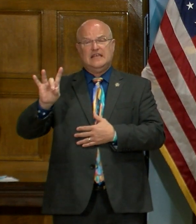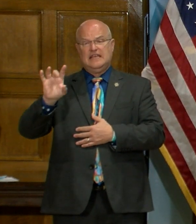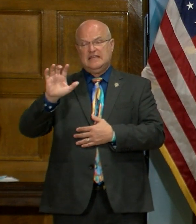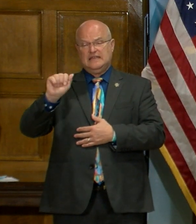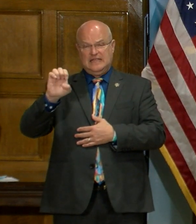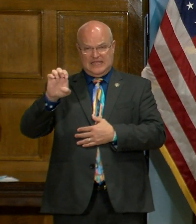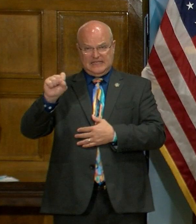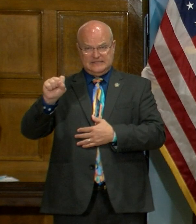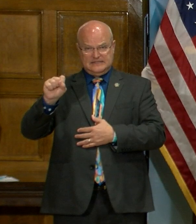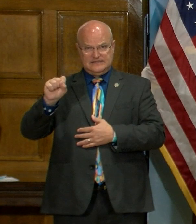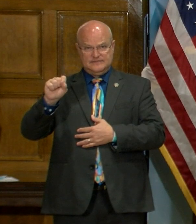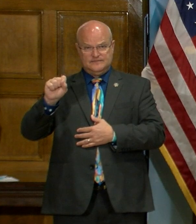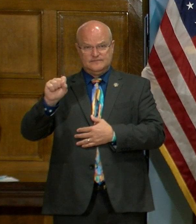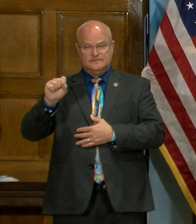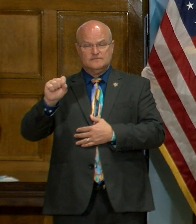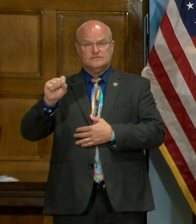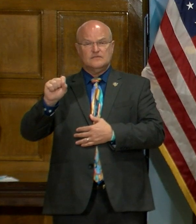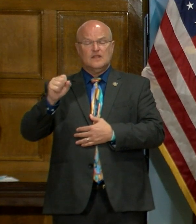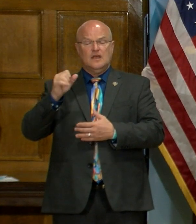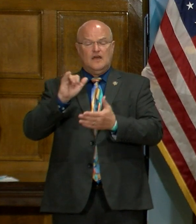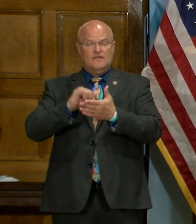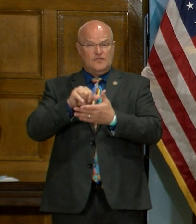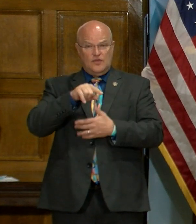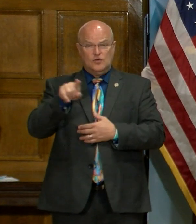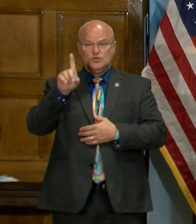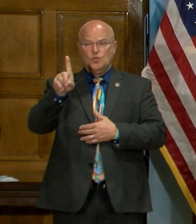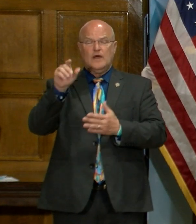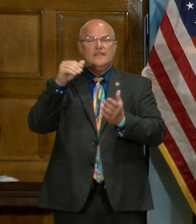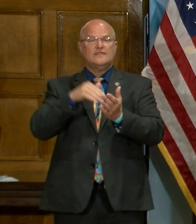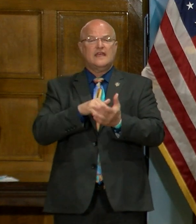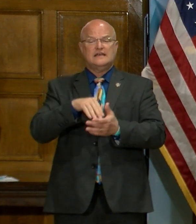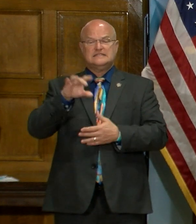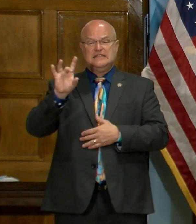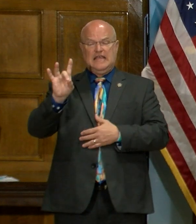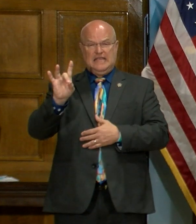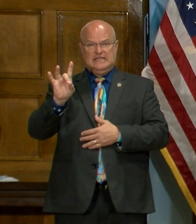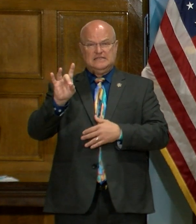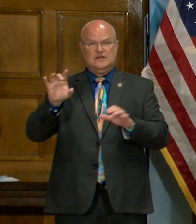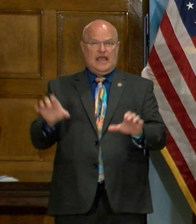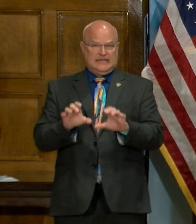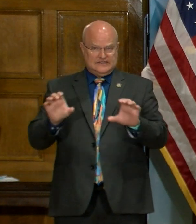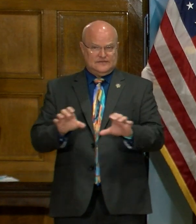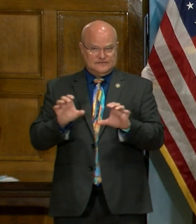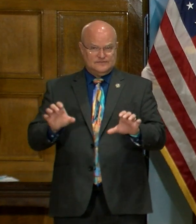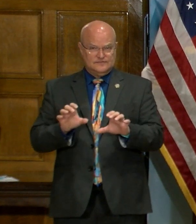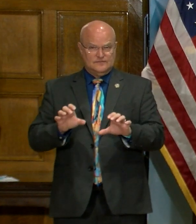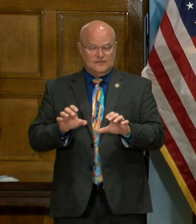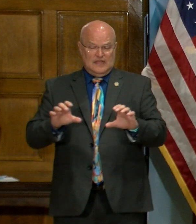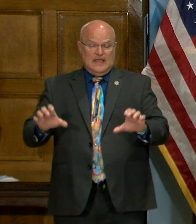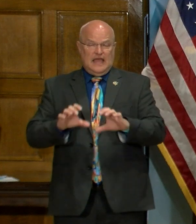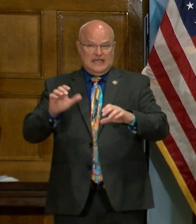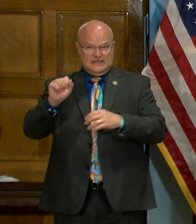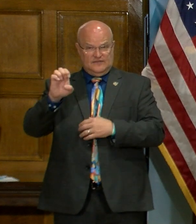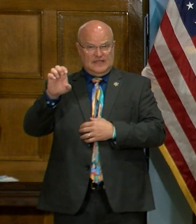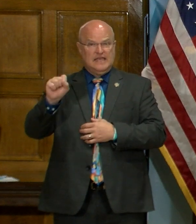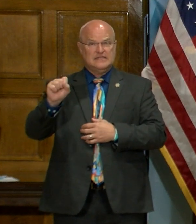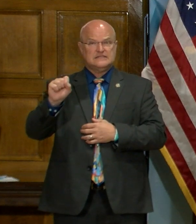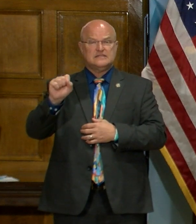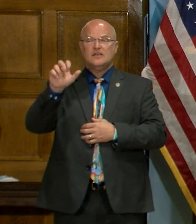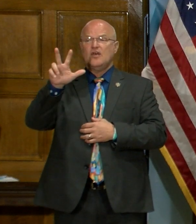4,578 cases total. Of those, 1,008 are active. Of those active